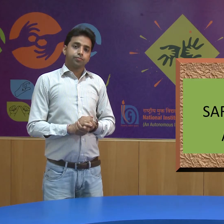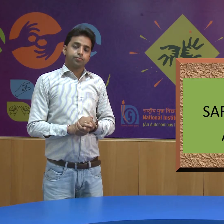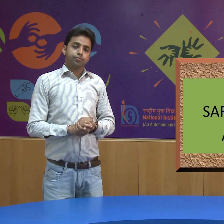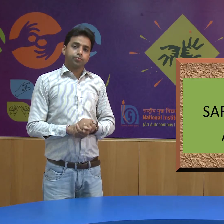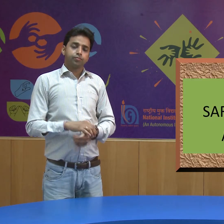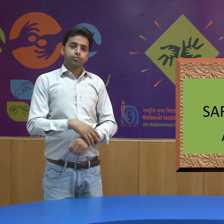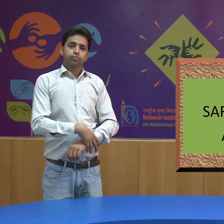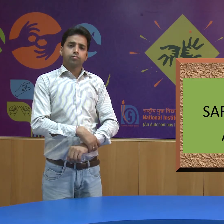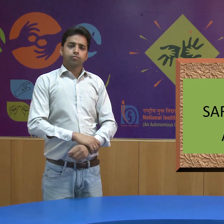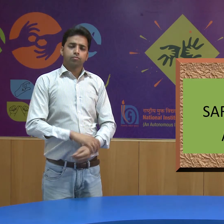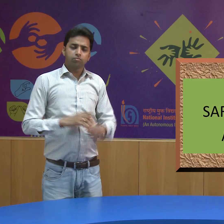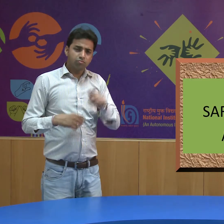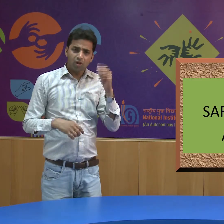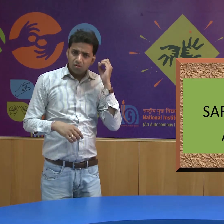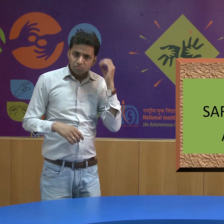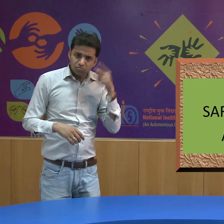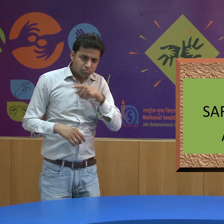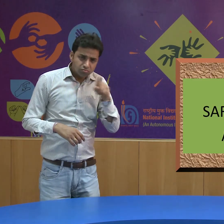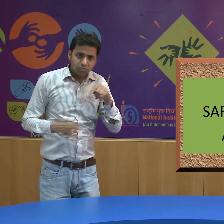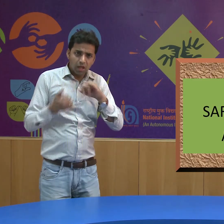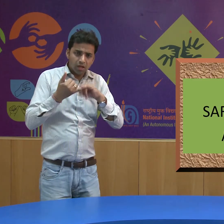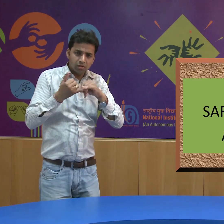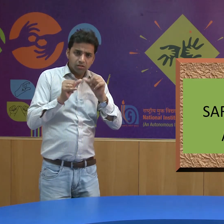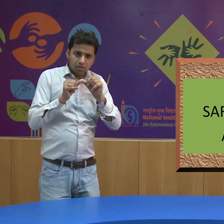Have you heard about the Sarv Shiksha Abhiyan?